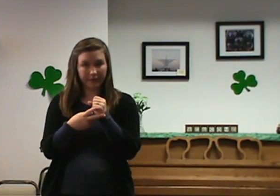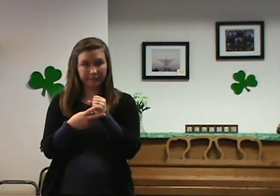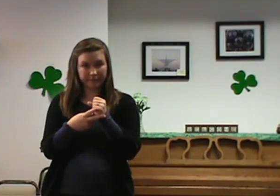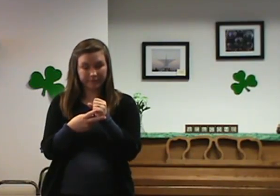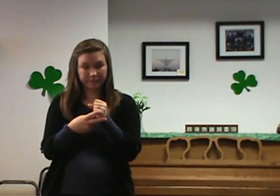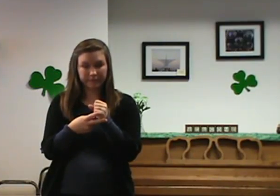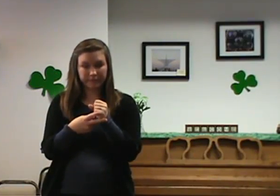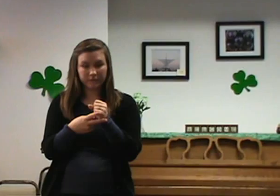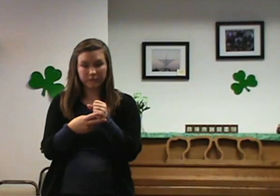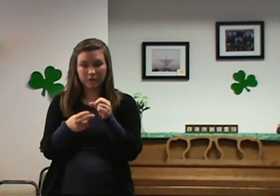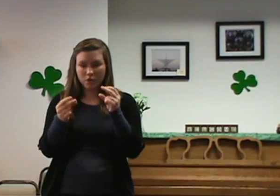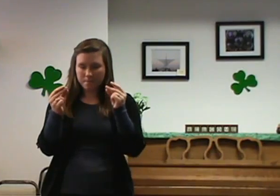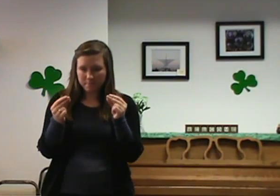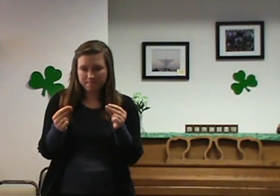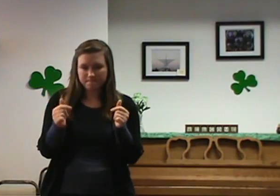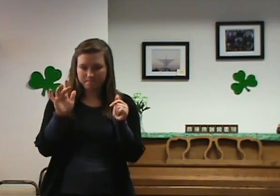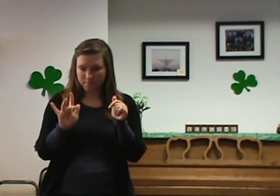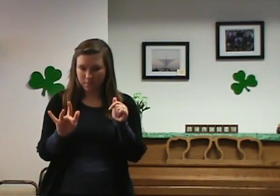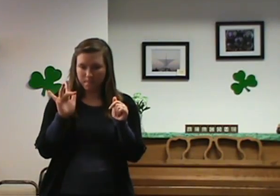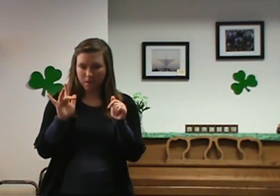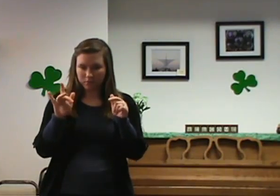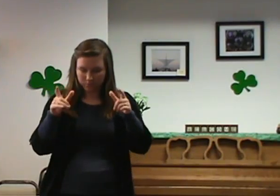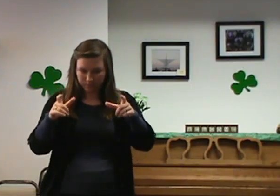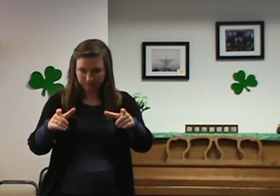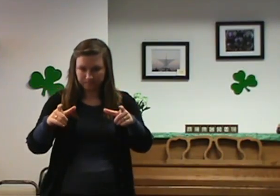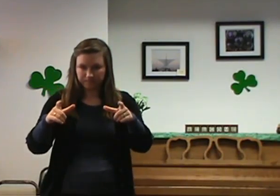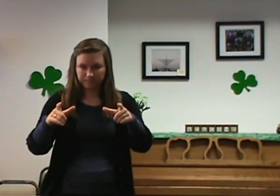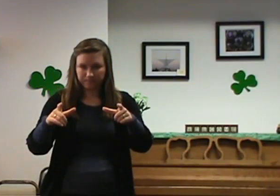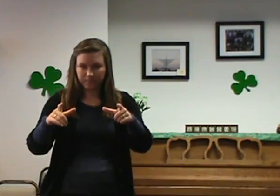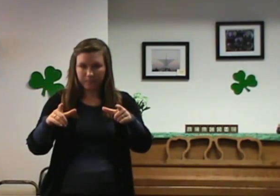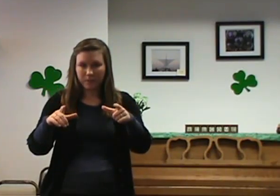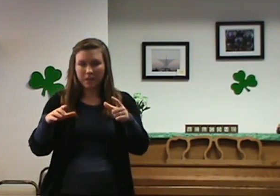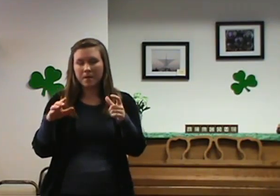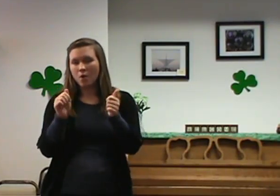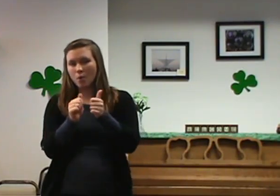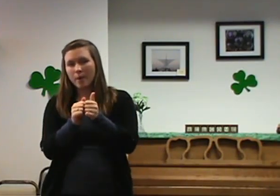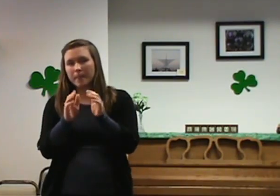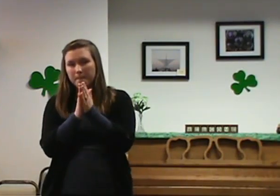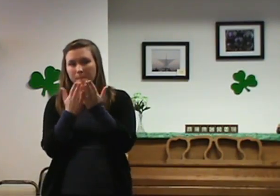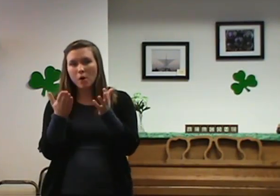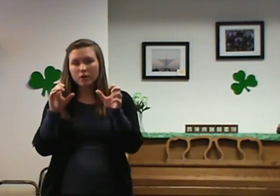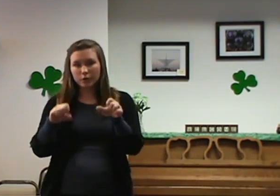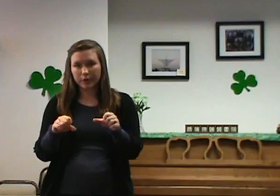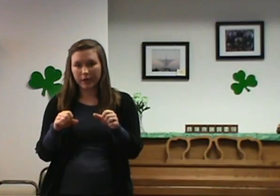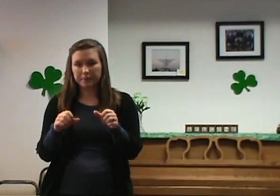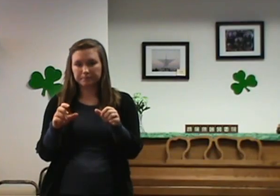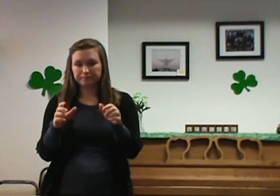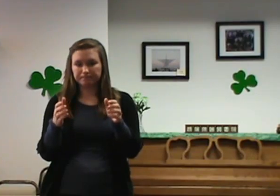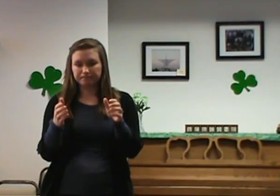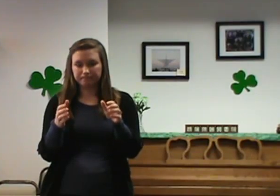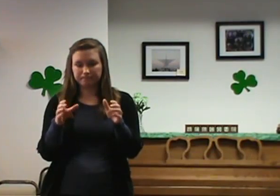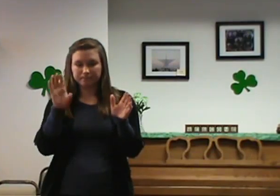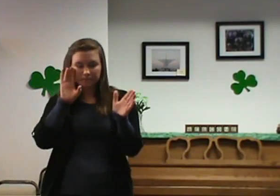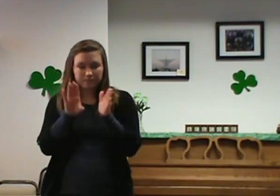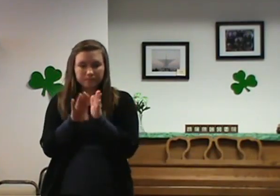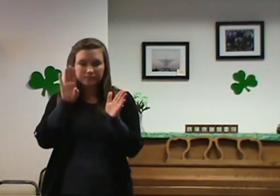fast, almost instantaneous, that you can keep doing that with a book or something. The next one is your start and stop for the reading of it, and